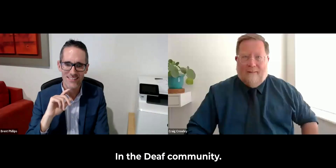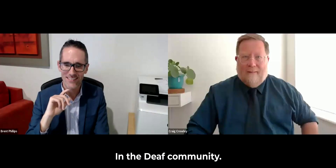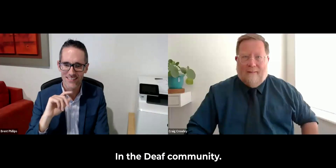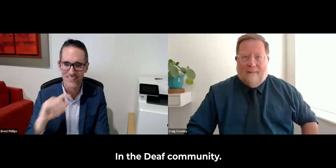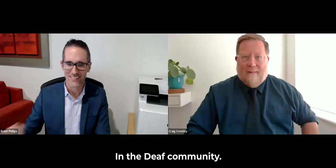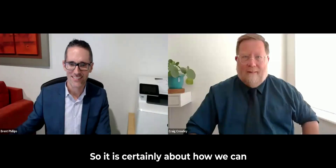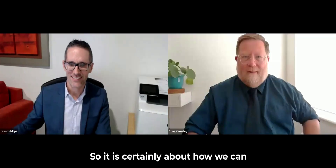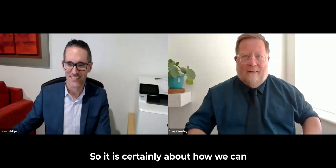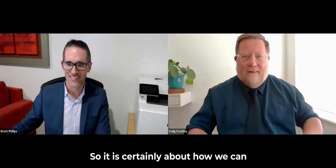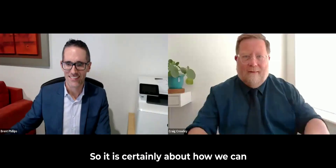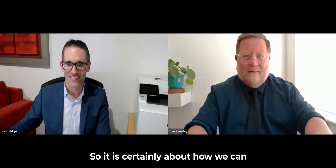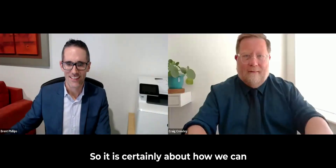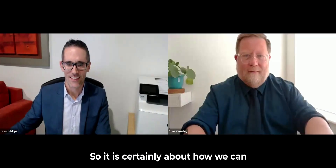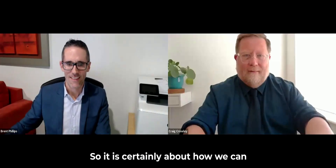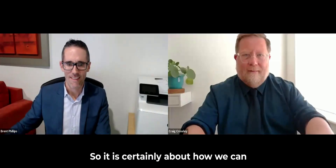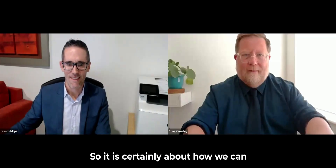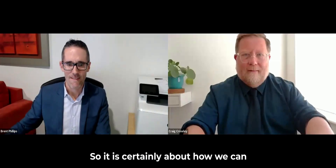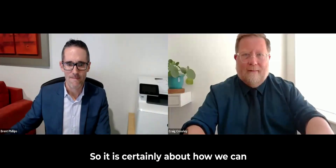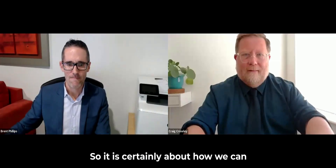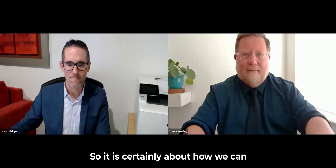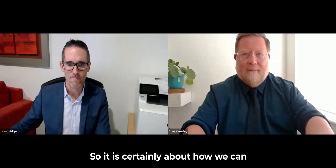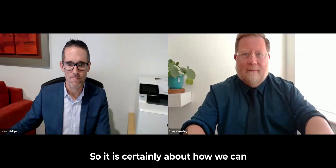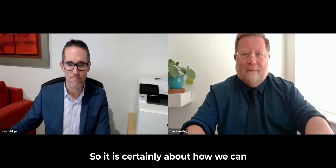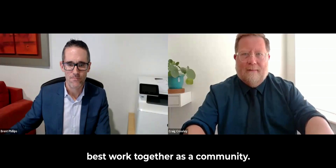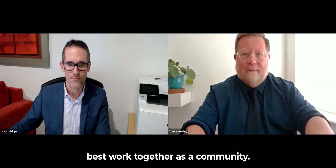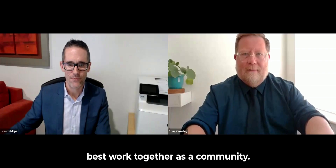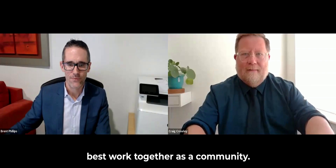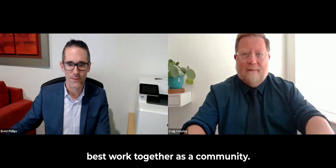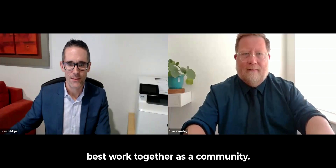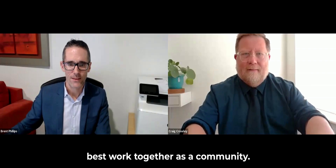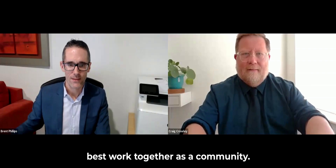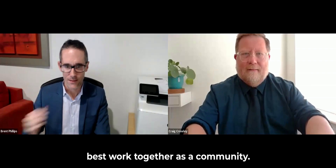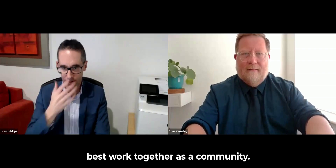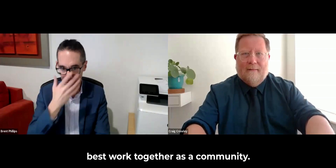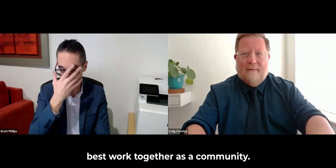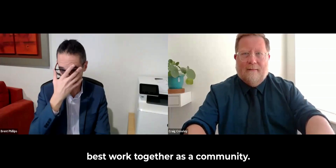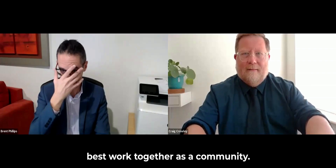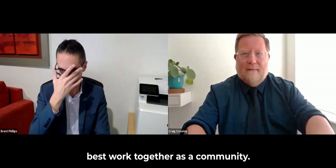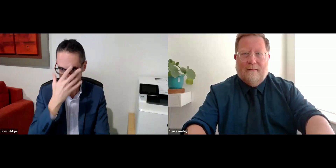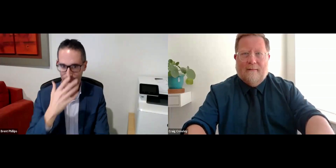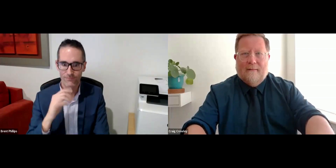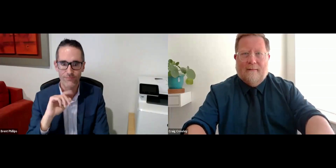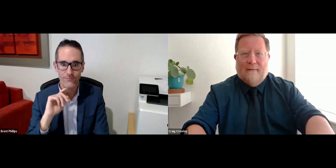deaf community. So it is certainly about how we can best work together as a community.